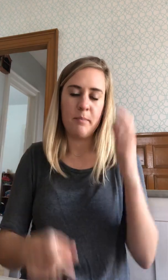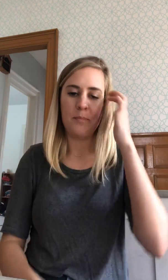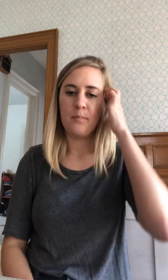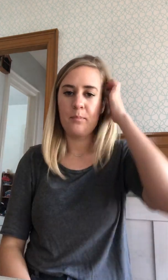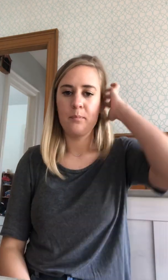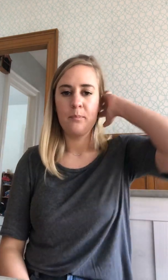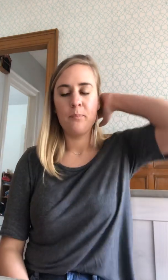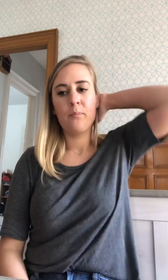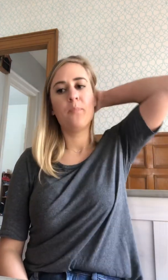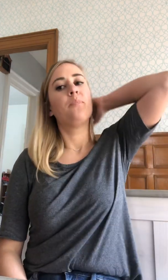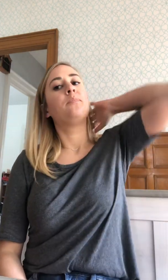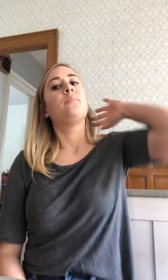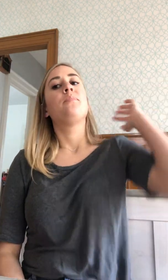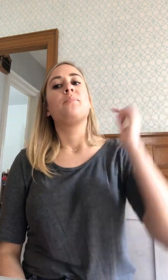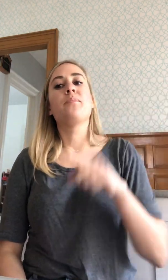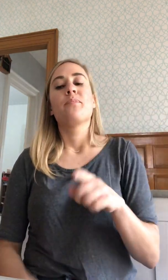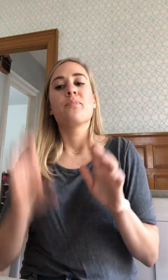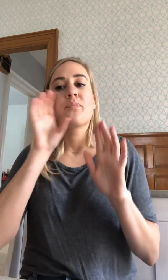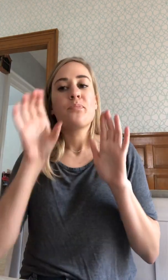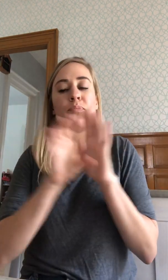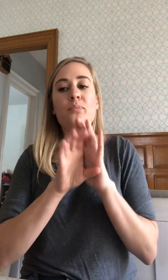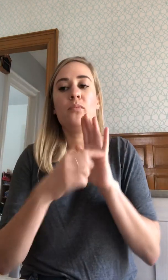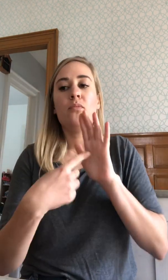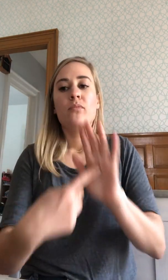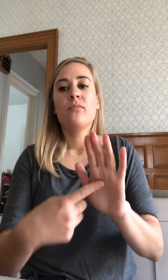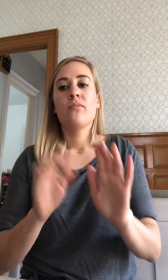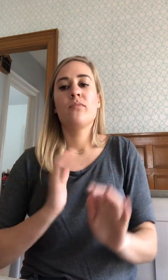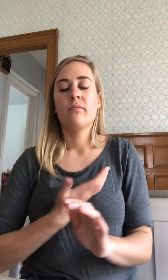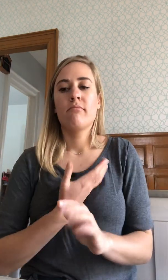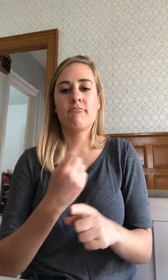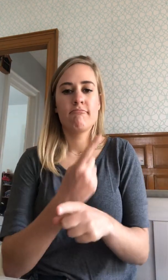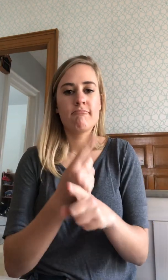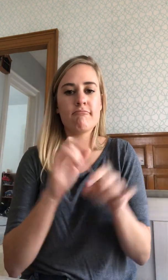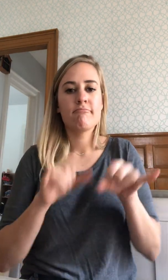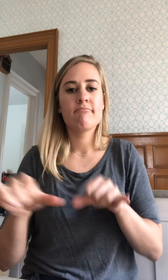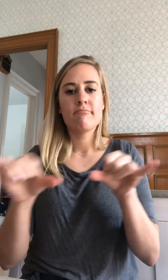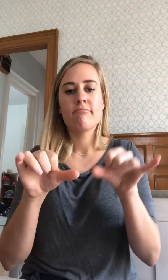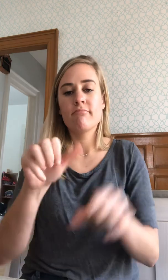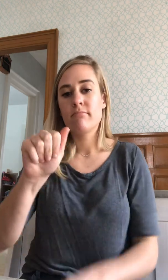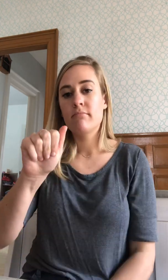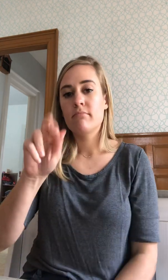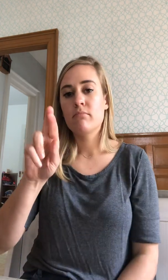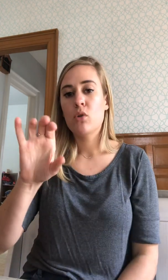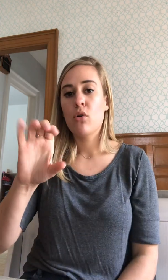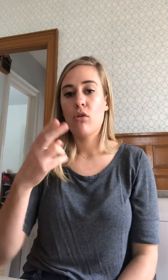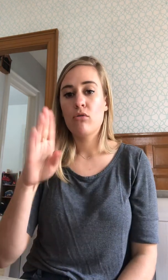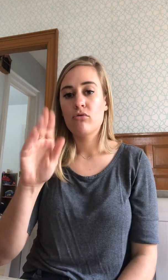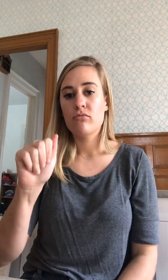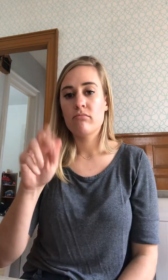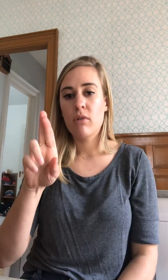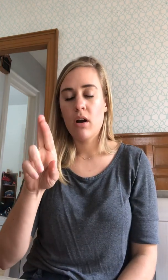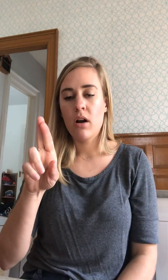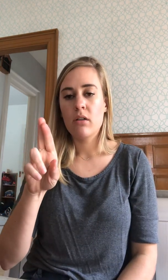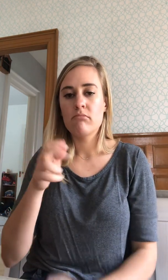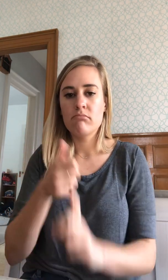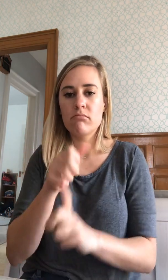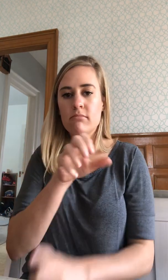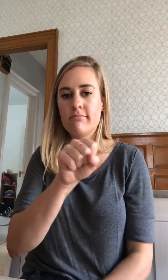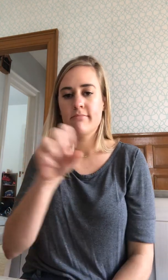So this illustrates our standard arch bar. These are stainless steel things with